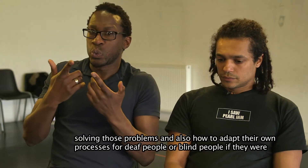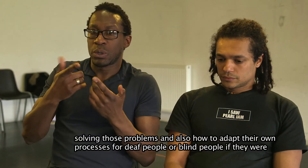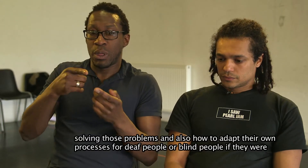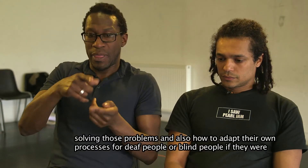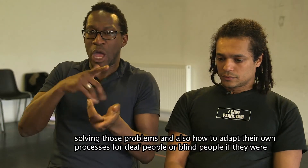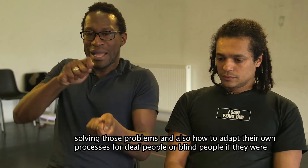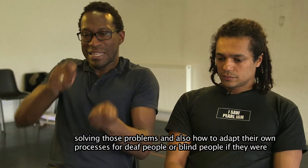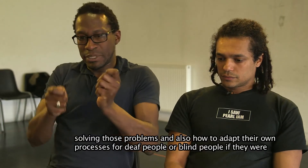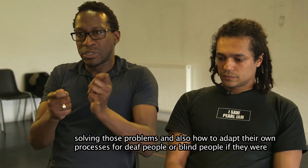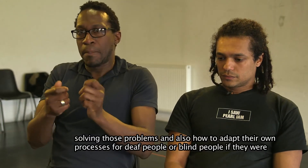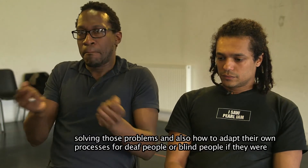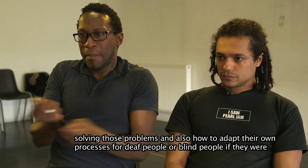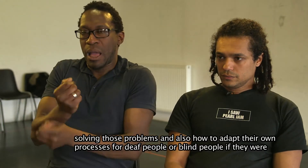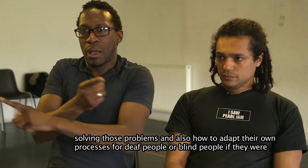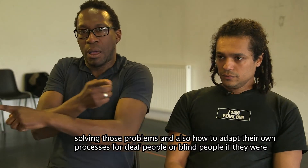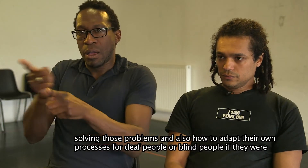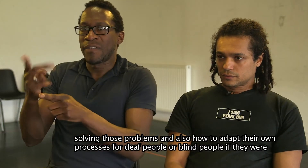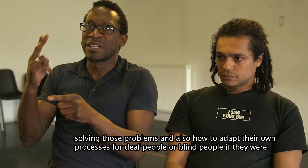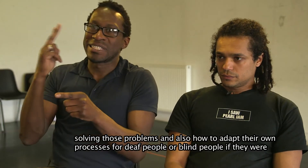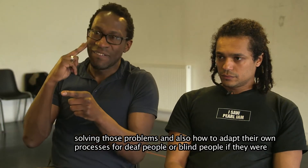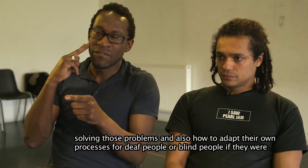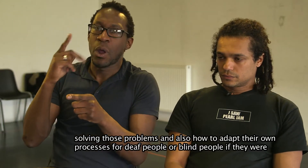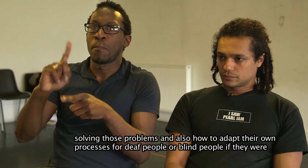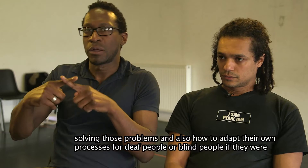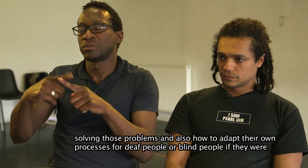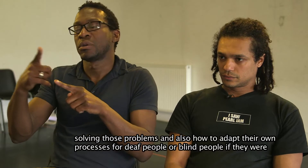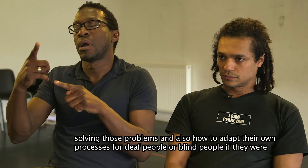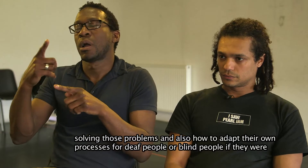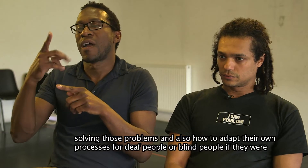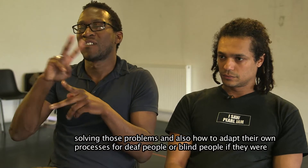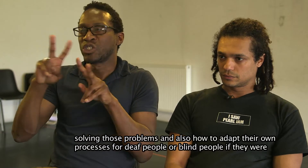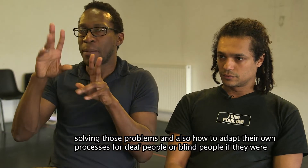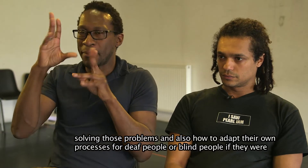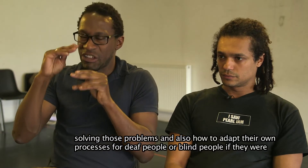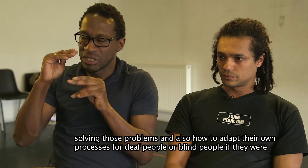problems, and also how to adapt their own